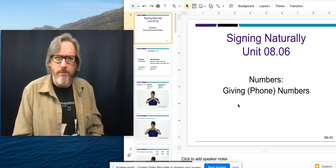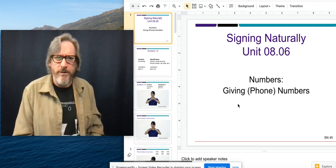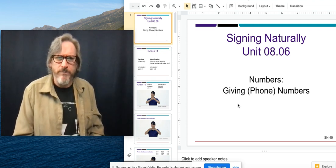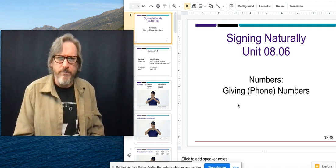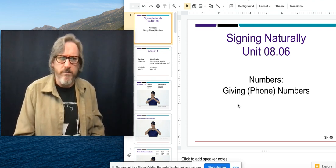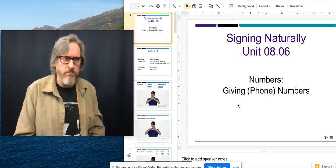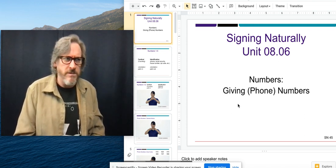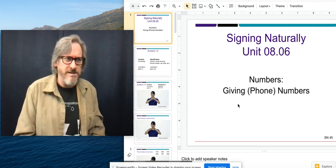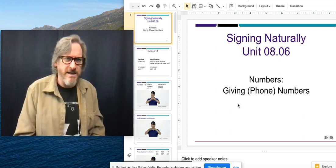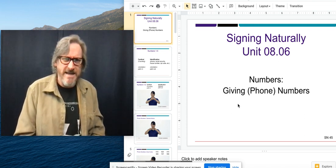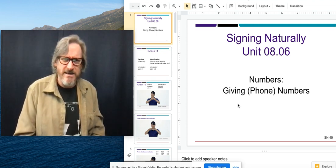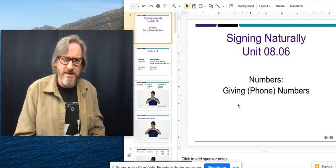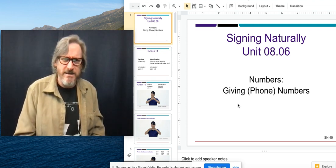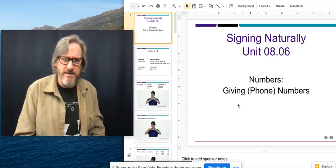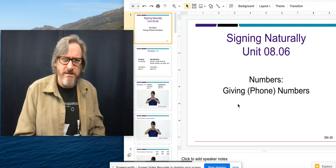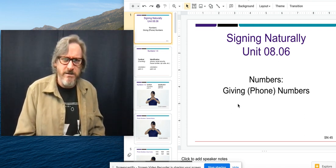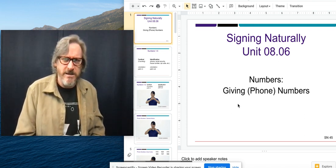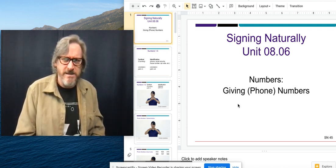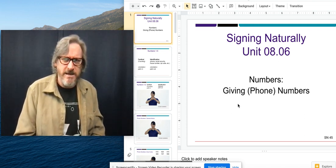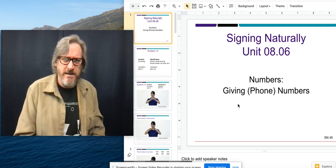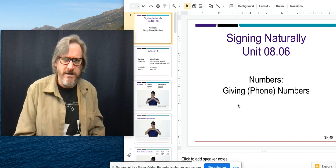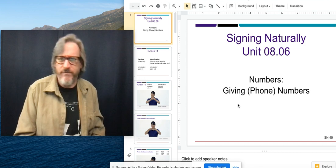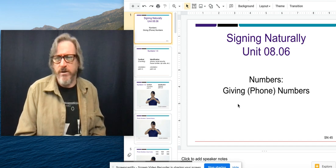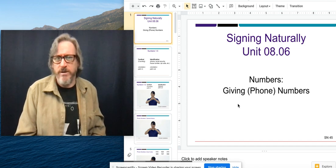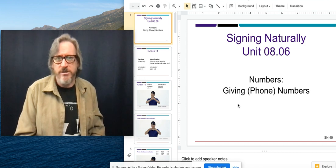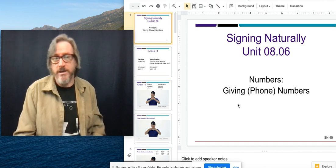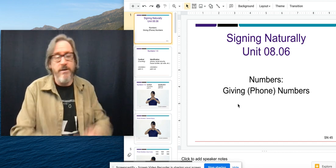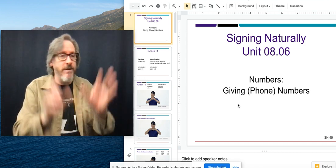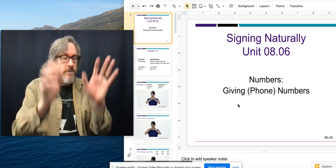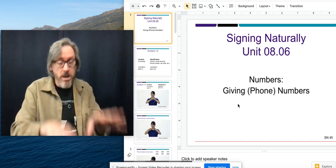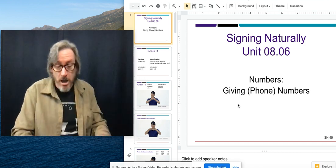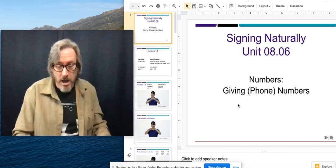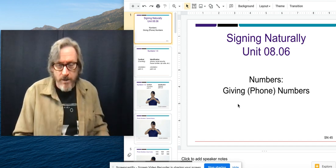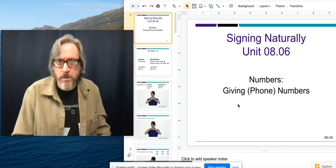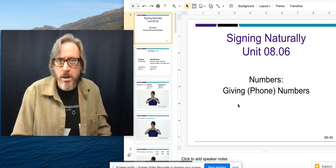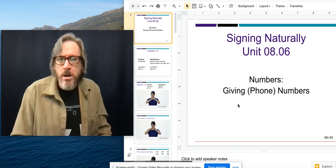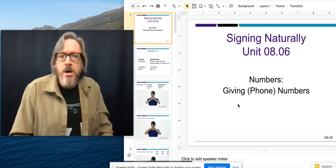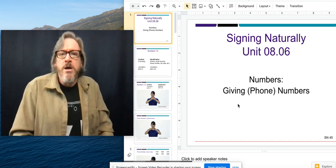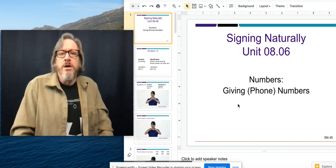photographic memory. Didactic? I don't think it's didactic. I forget what it's called. Anyway,